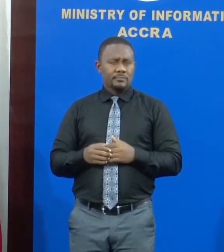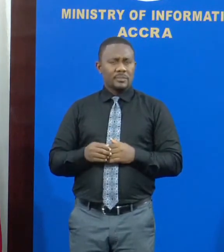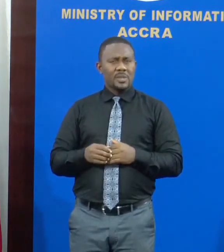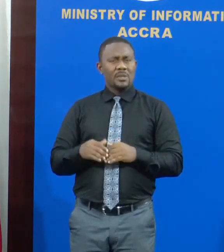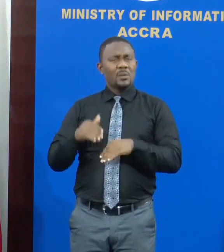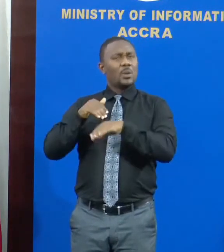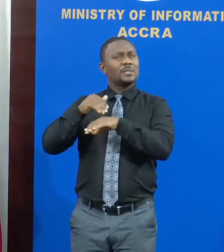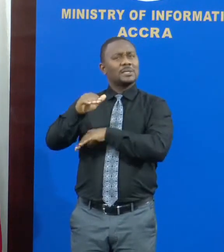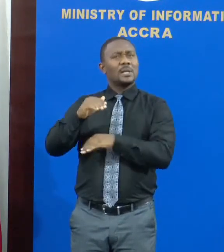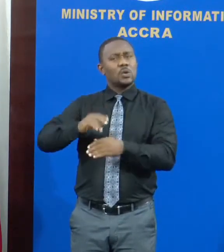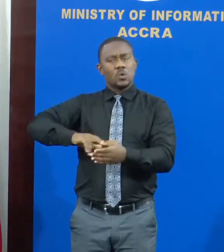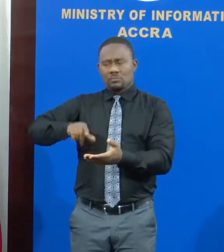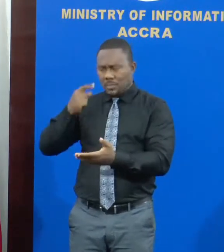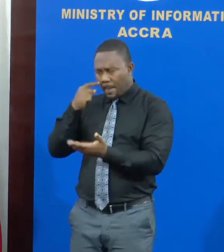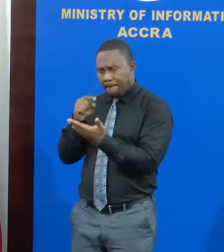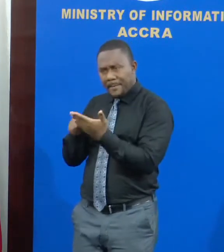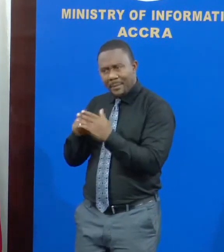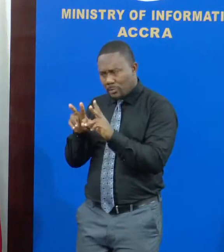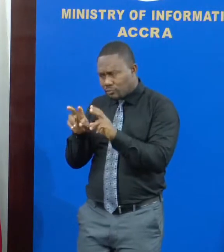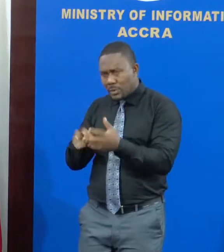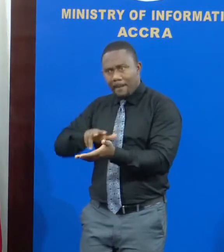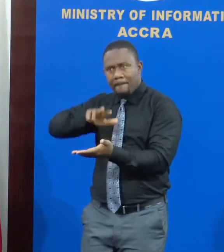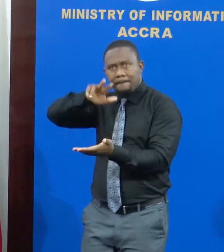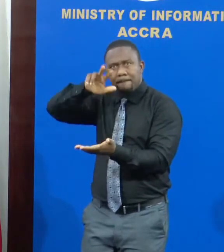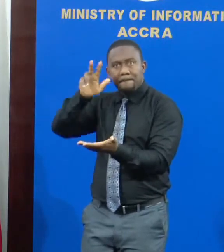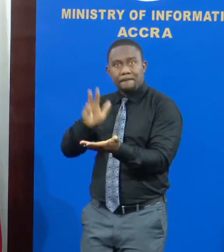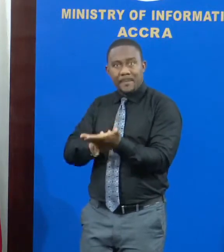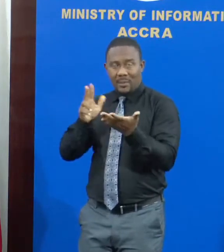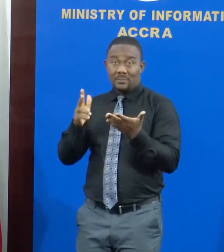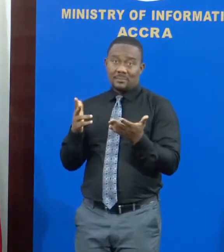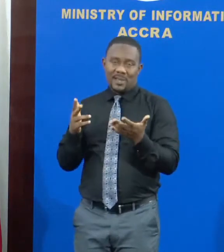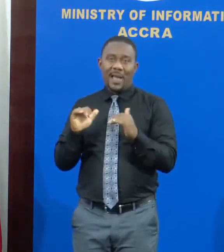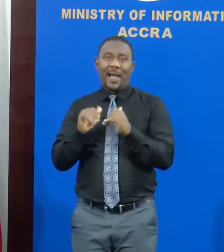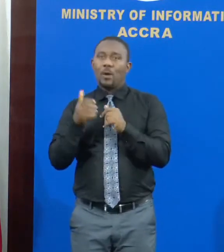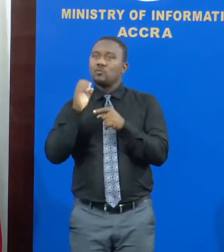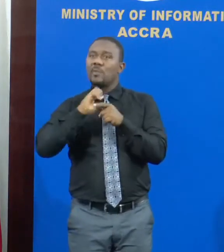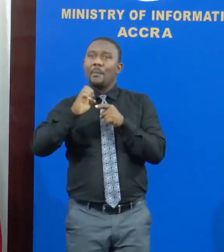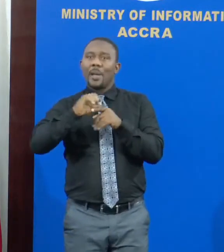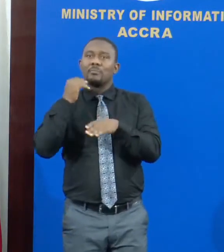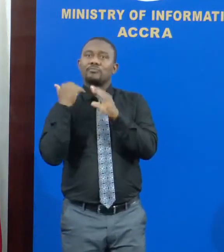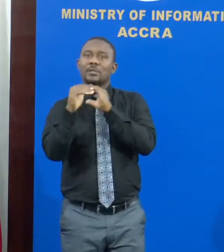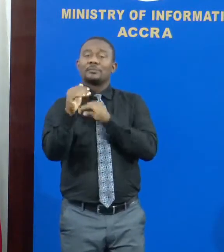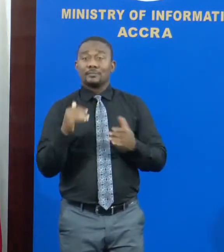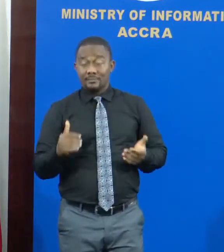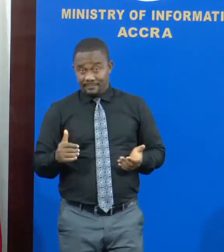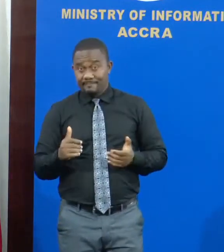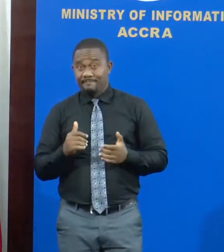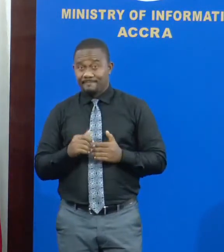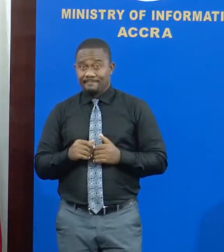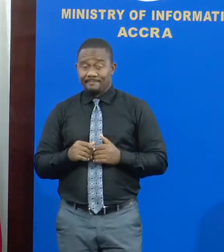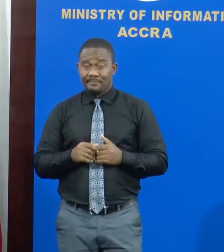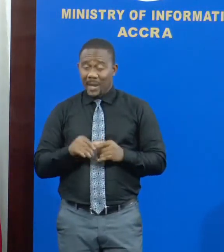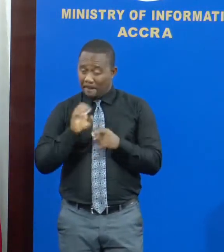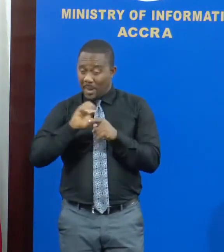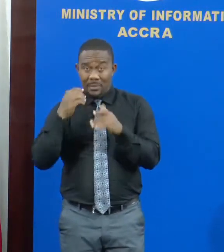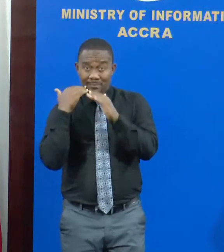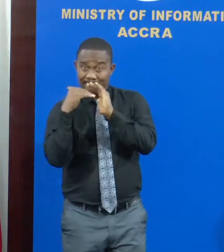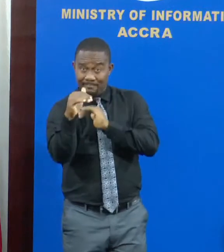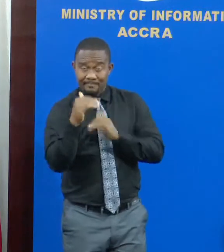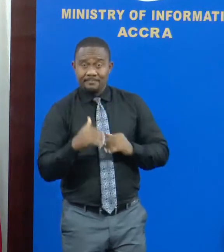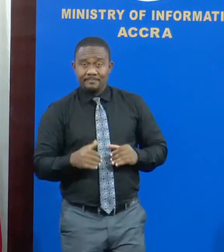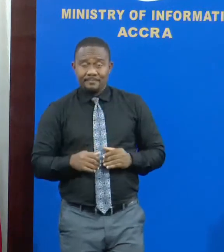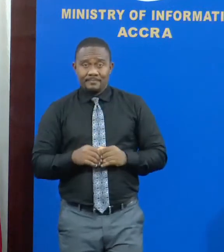confirmation to you on the status of your merger through email. That's one of the avenues through which we will